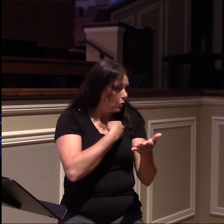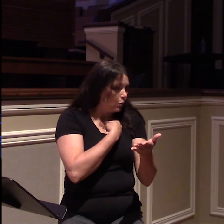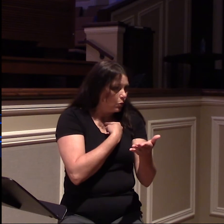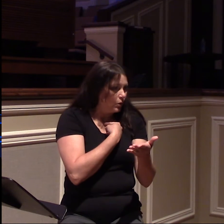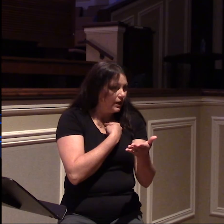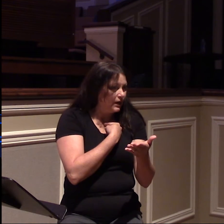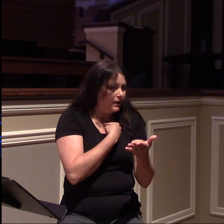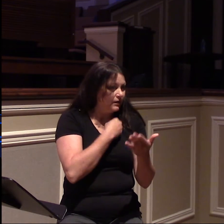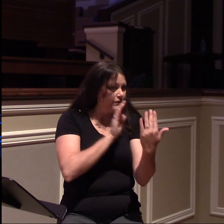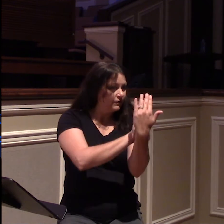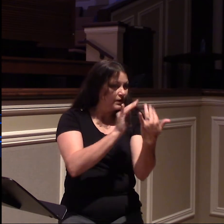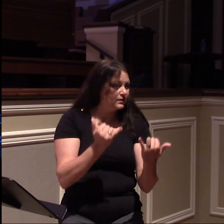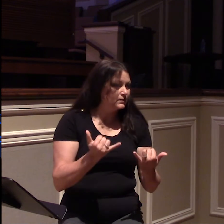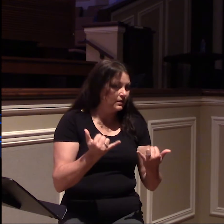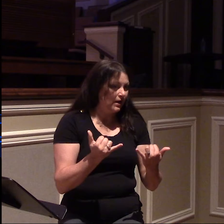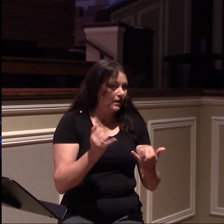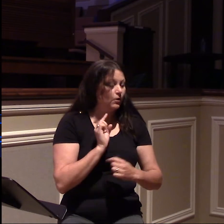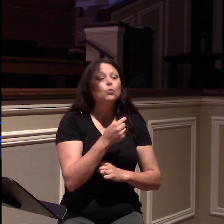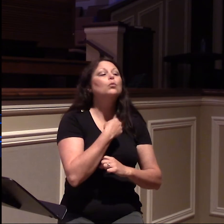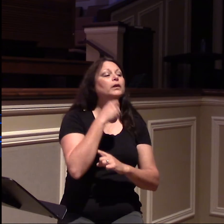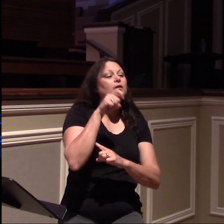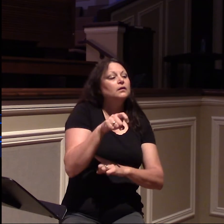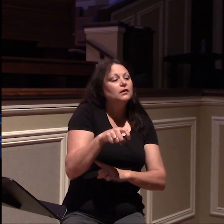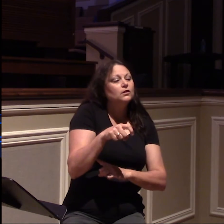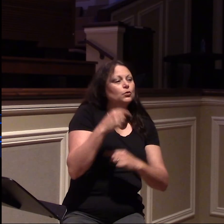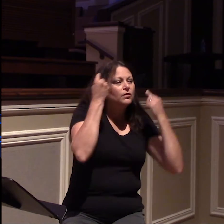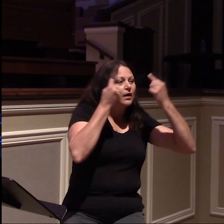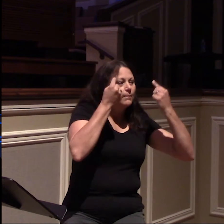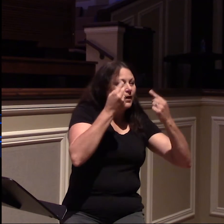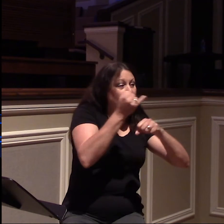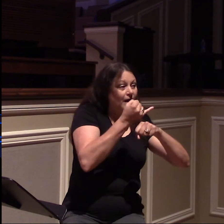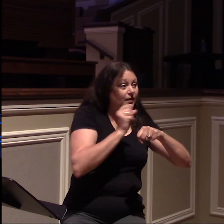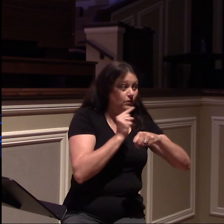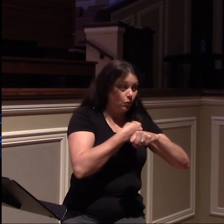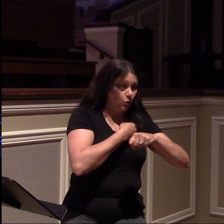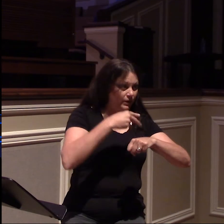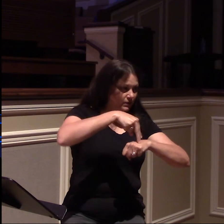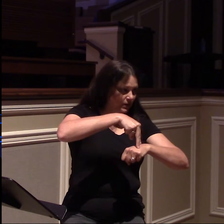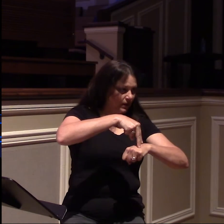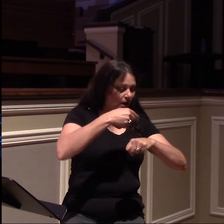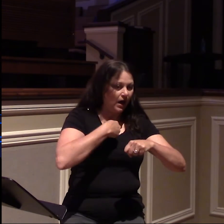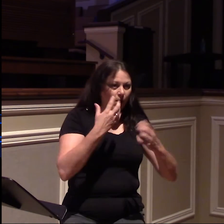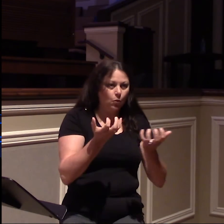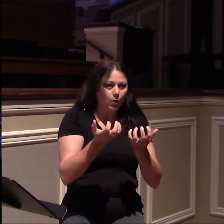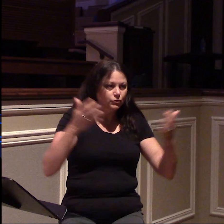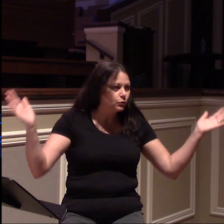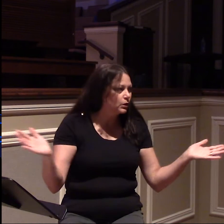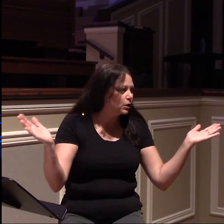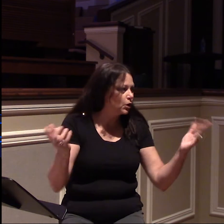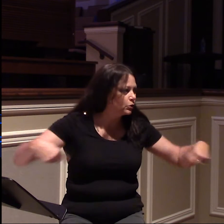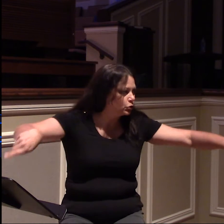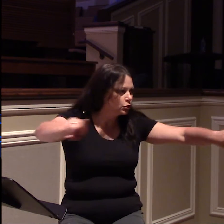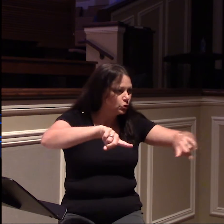and calls us to examine the island on which we stand. In fact, I want to encourage you this morning. They are twin islands